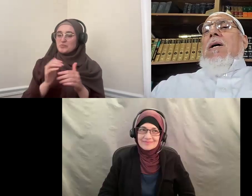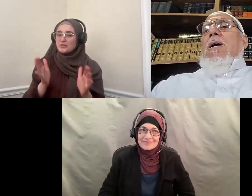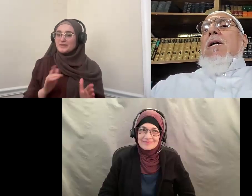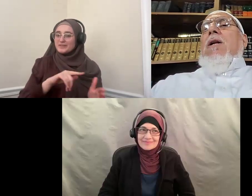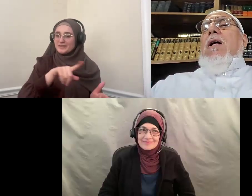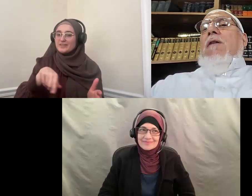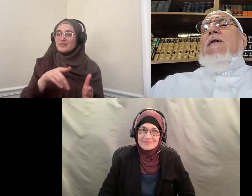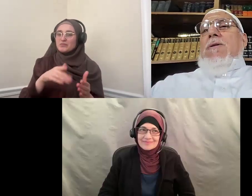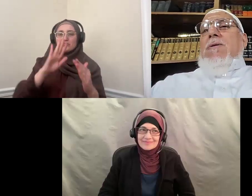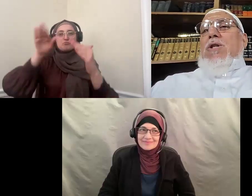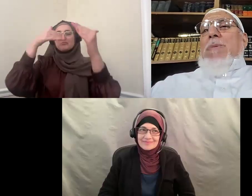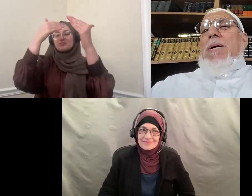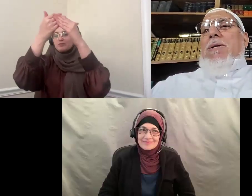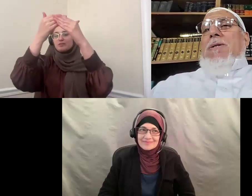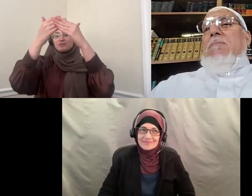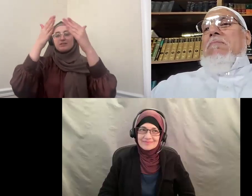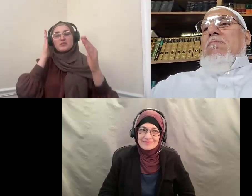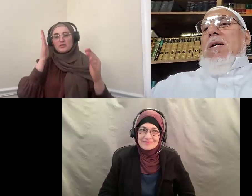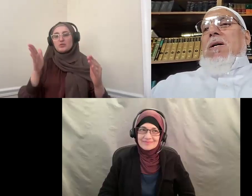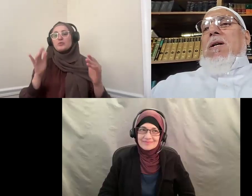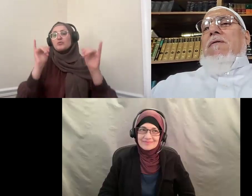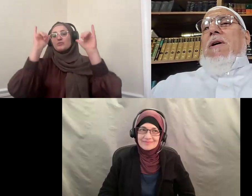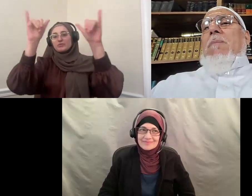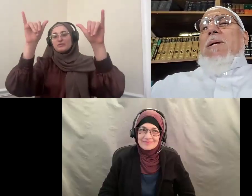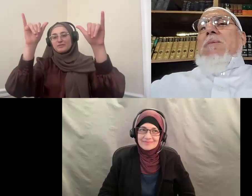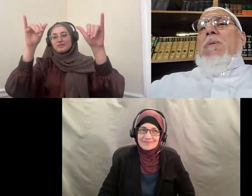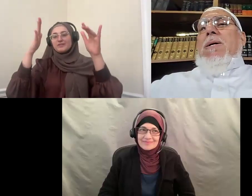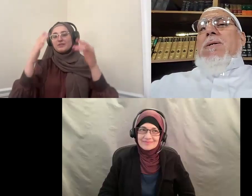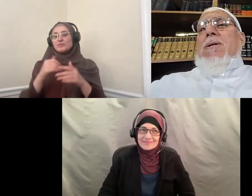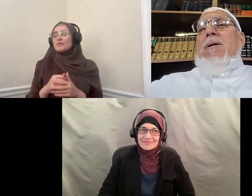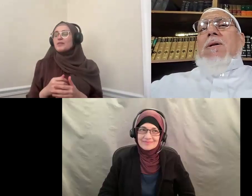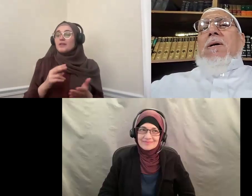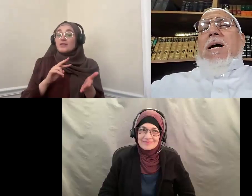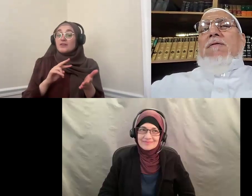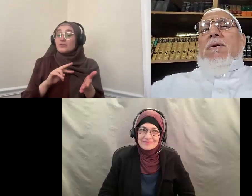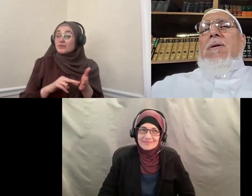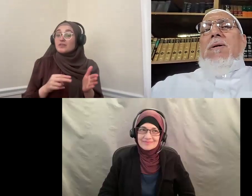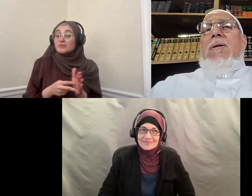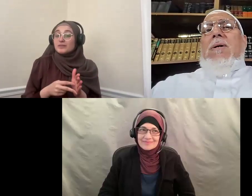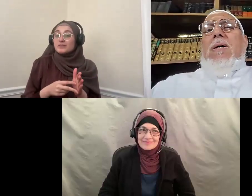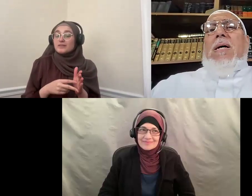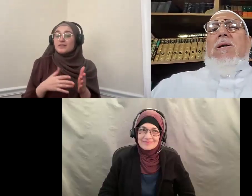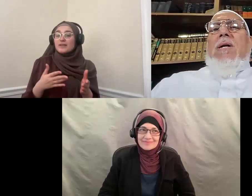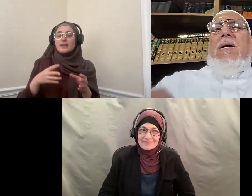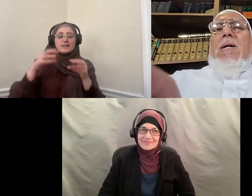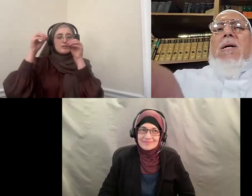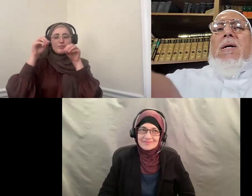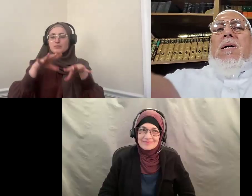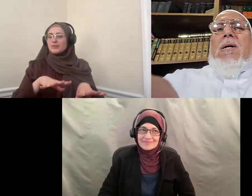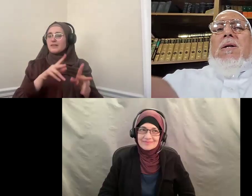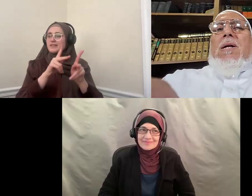and in rivers, which means in a very blessed place in the hereafter. And